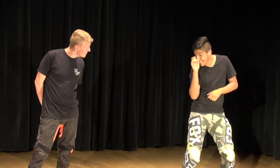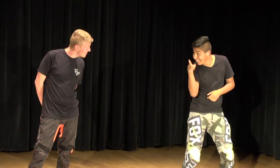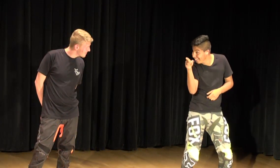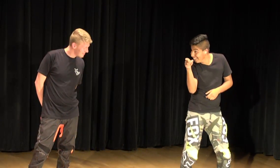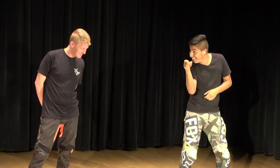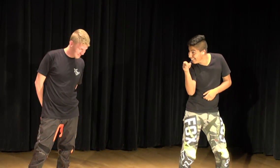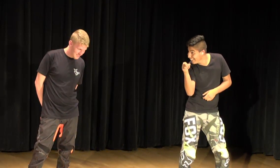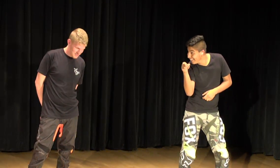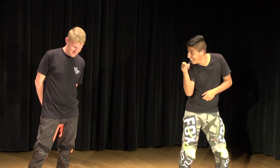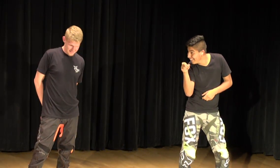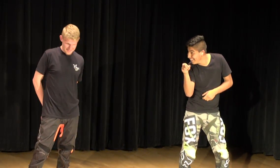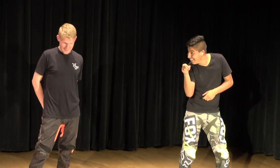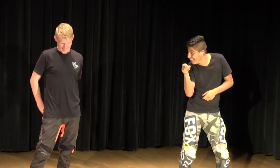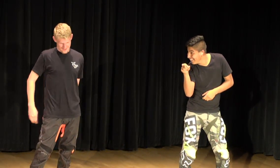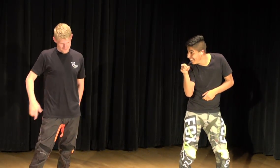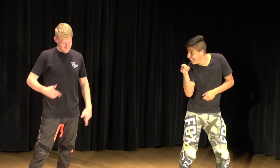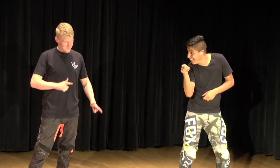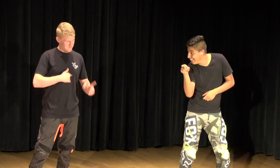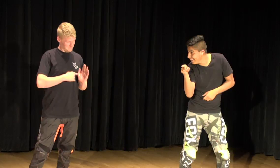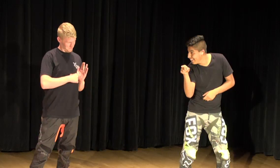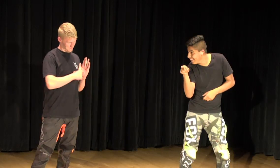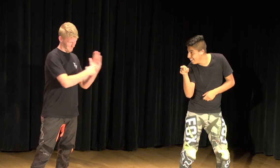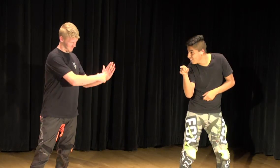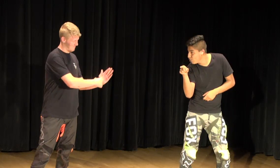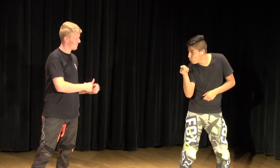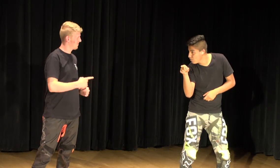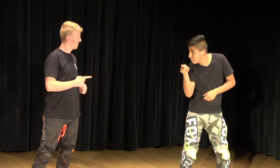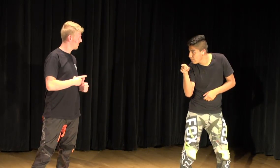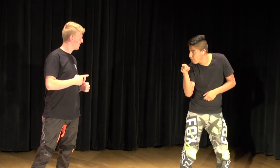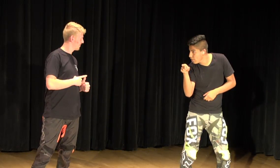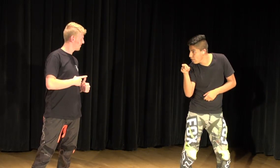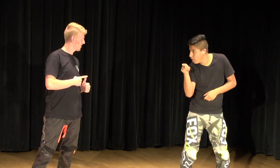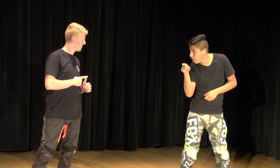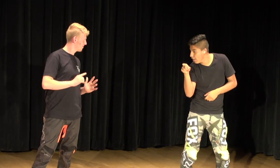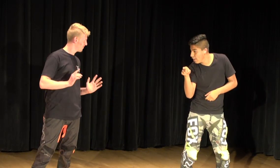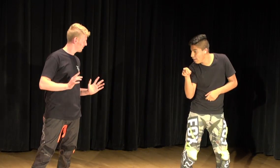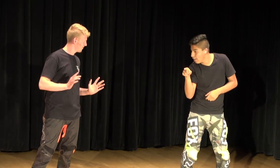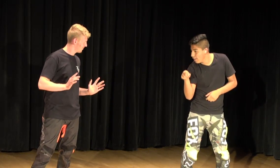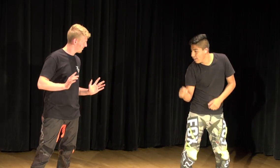Now can I go on the other one? Let me show you first.